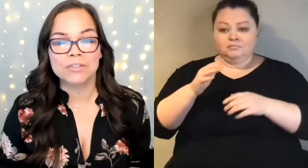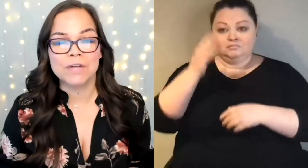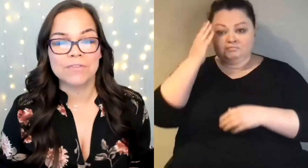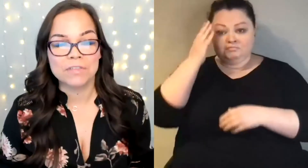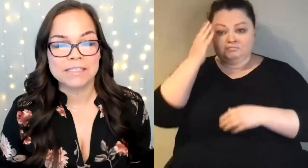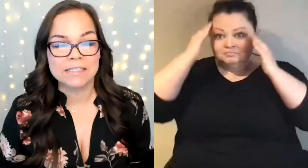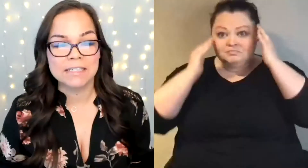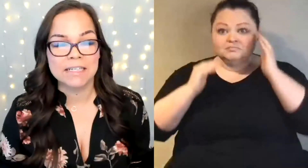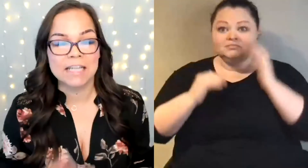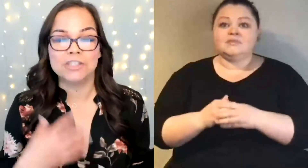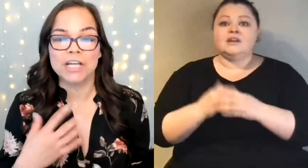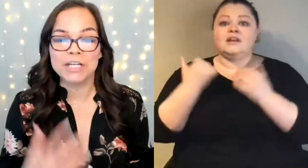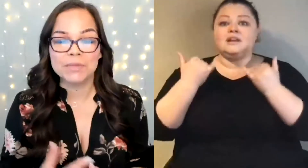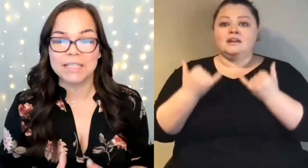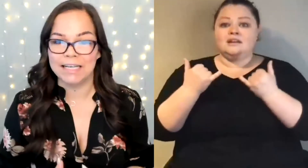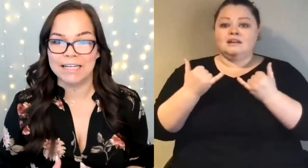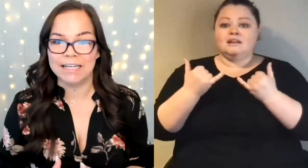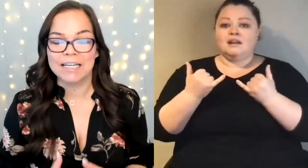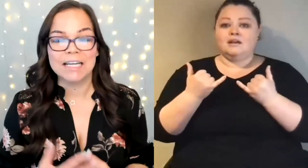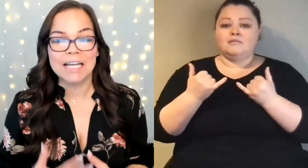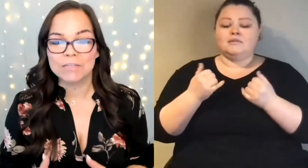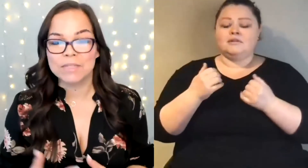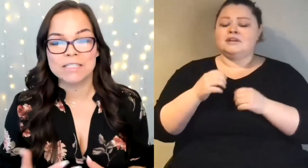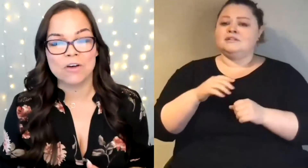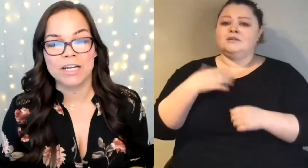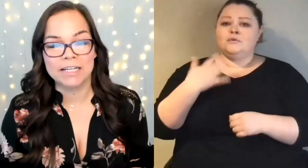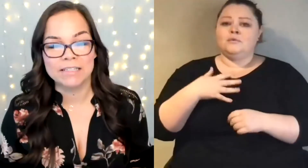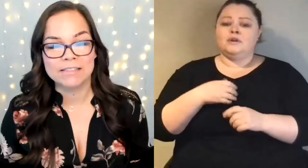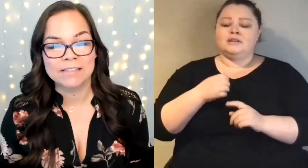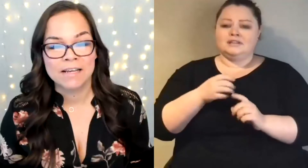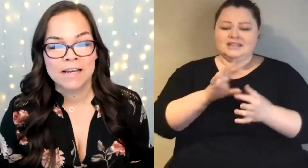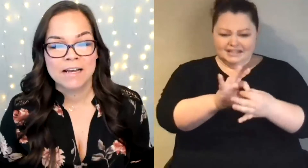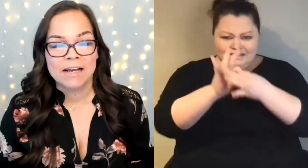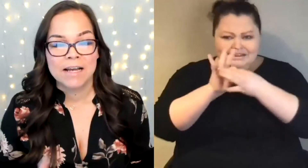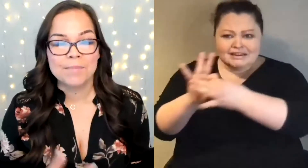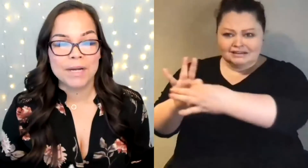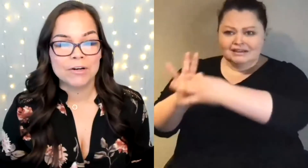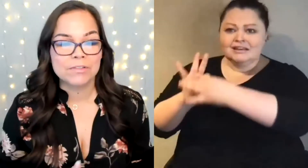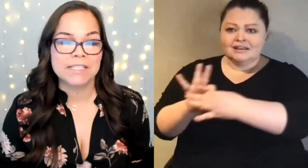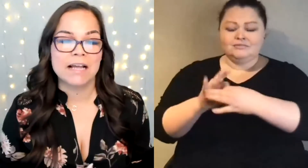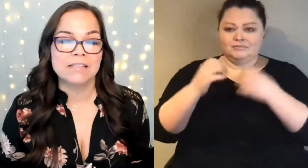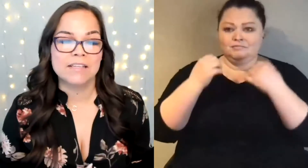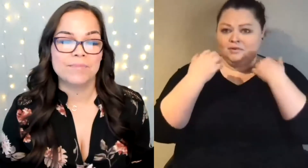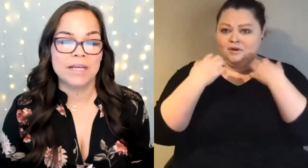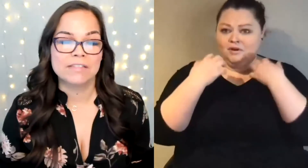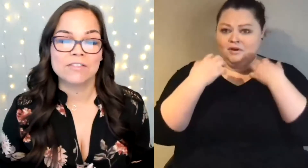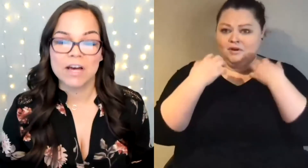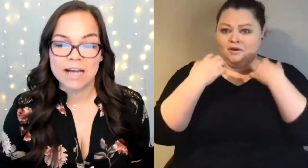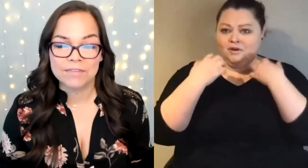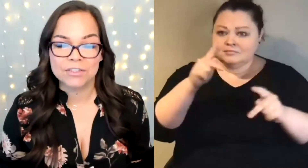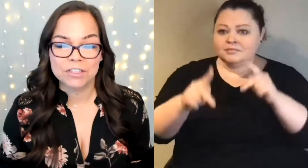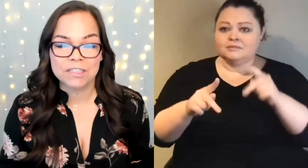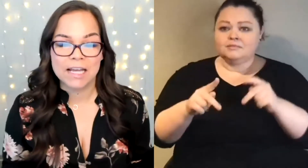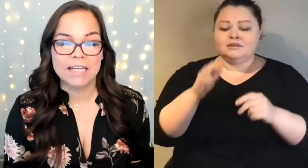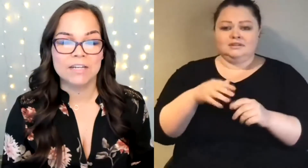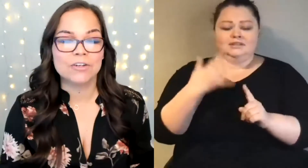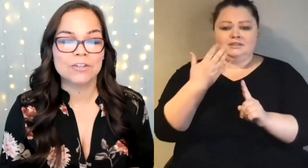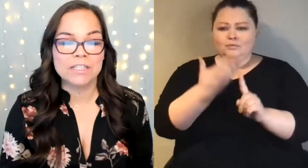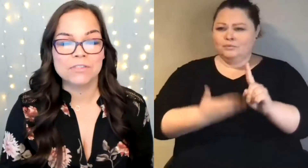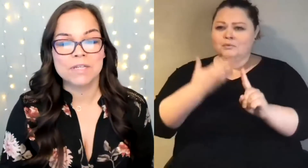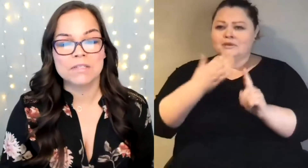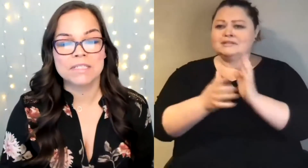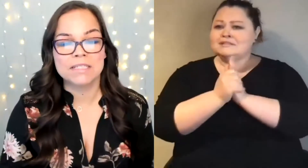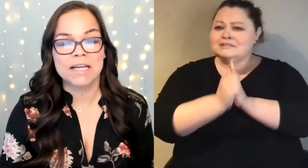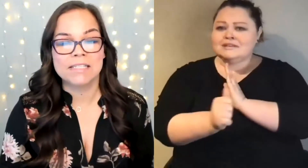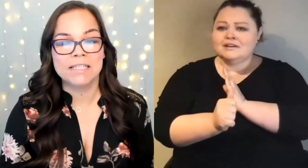ability to effortlessly and genuinely connect with his audience. Amero's talents have been sought after, and in